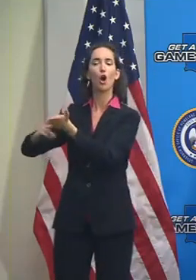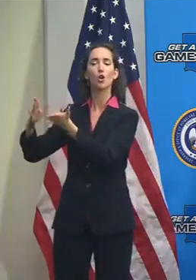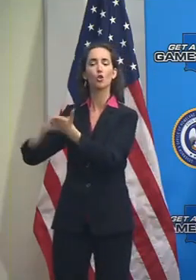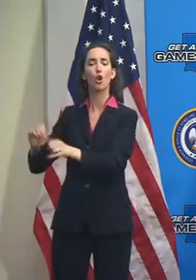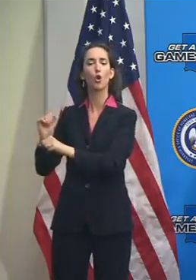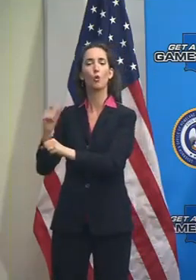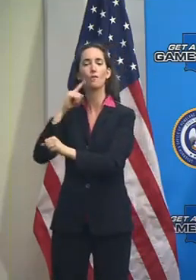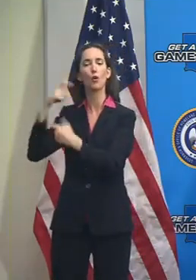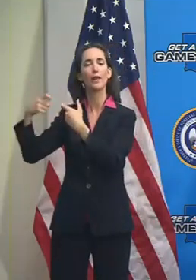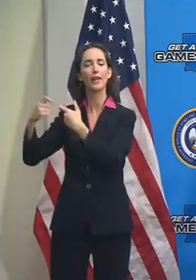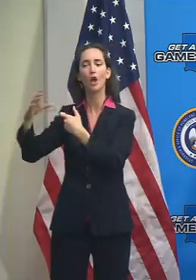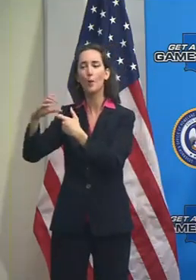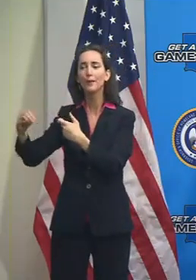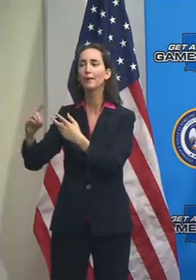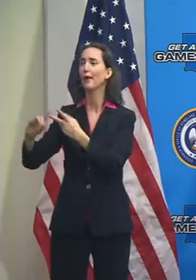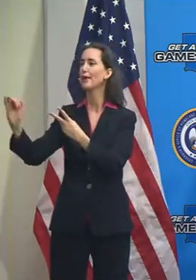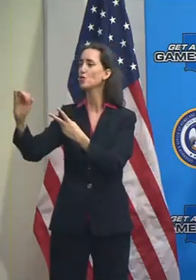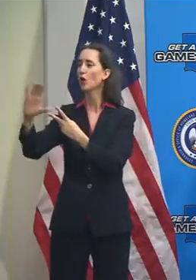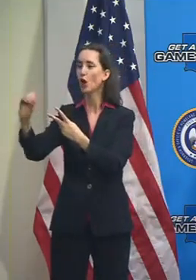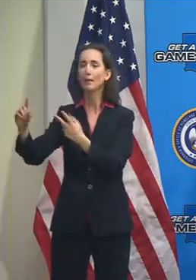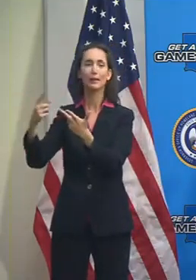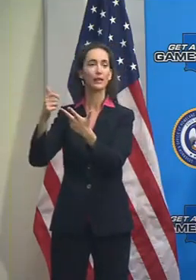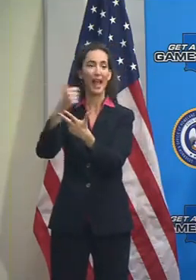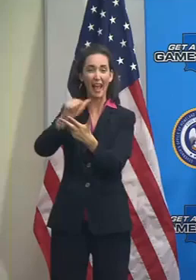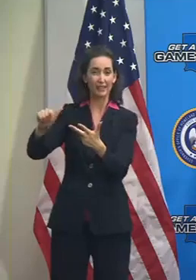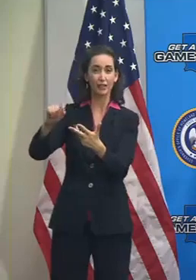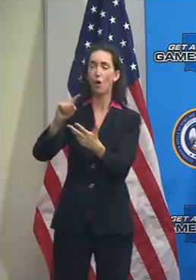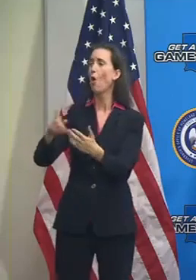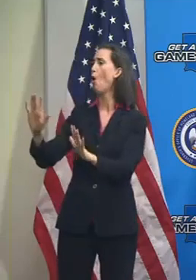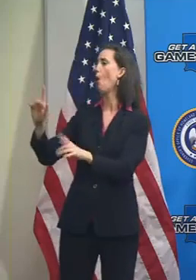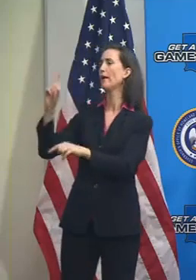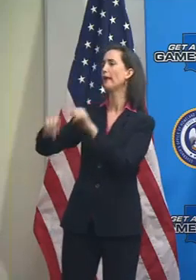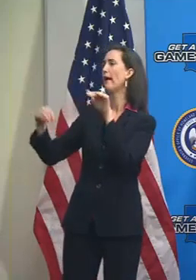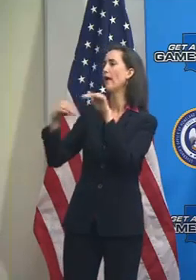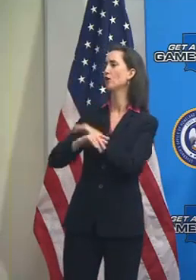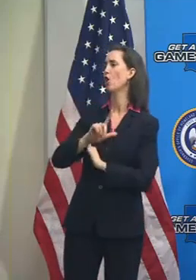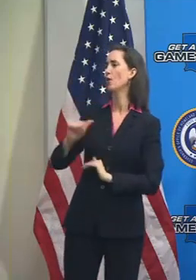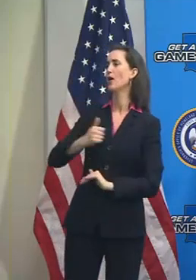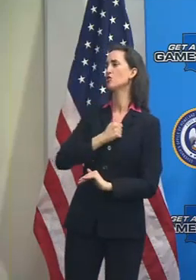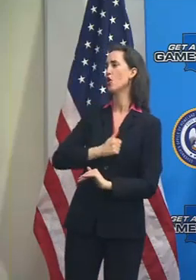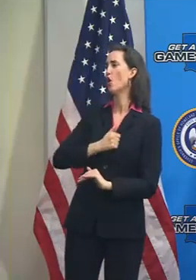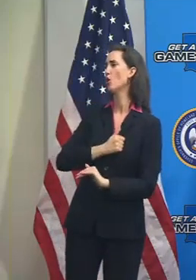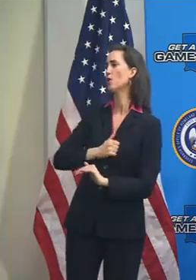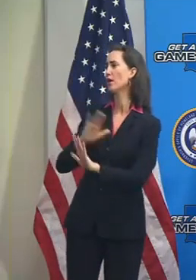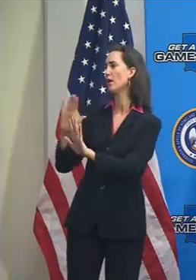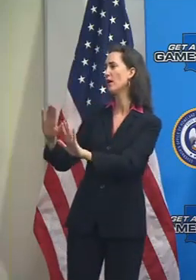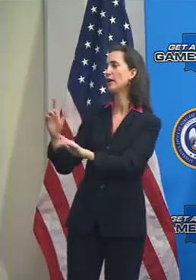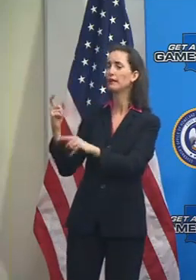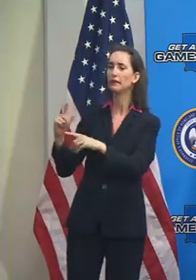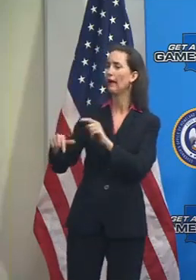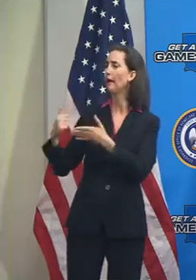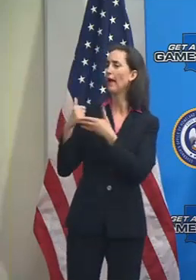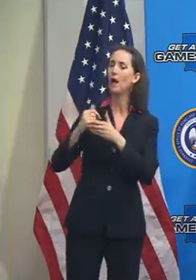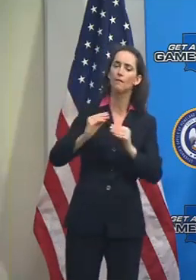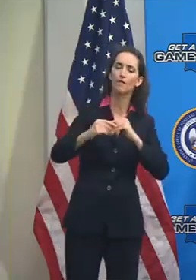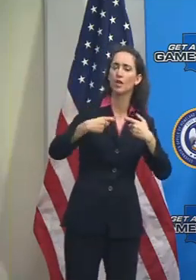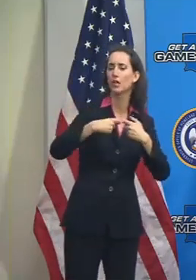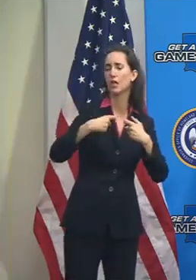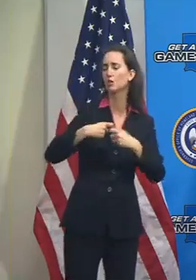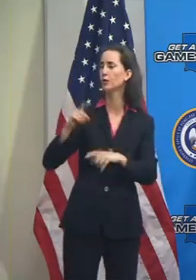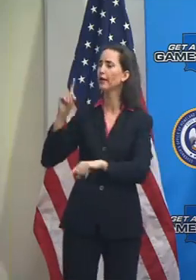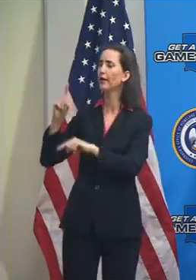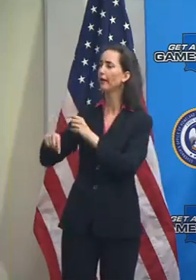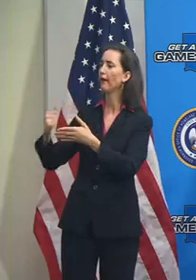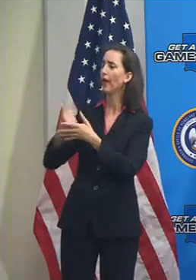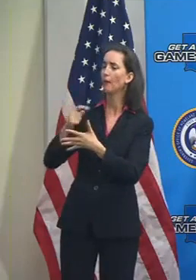utility crews or insurance adjusters or anybody else from coming into Louisiana, whether it's to help restore power or to help